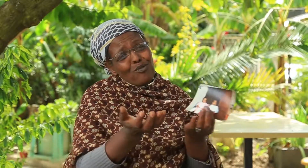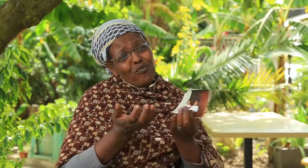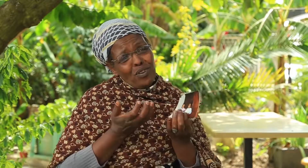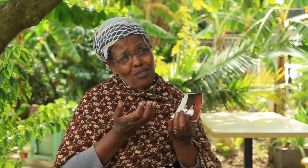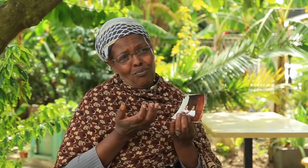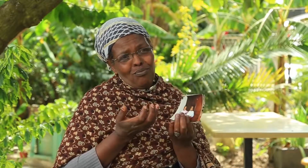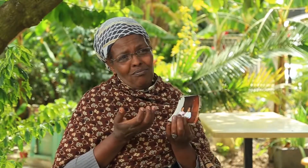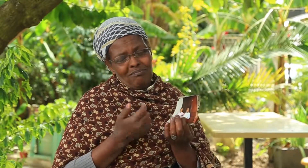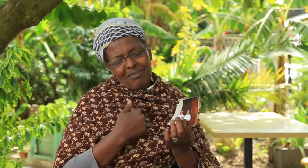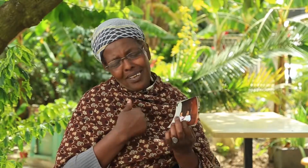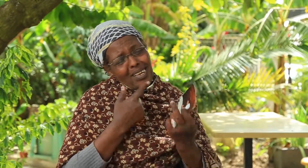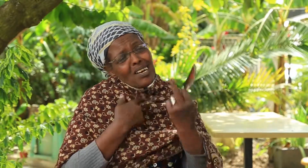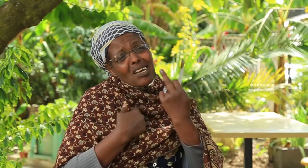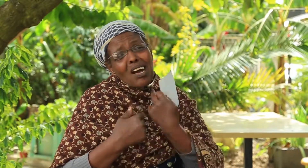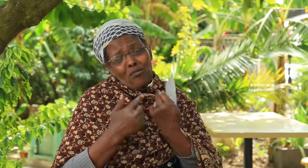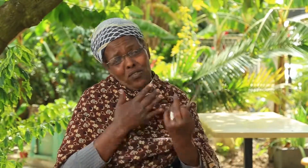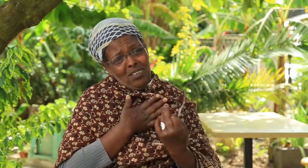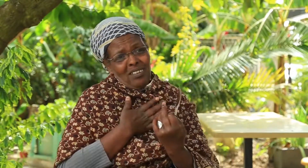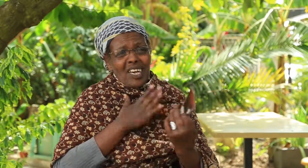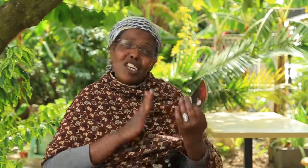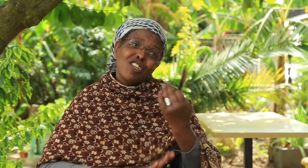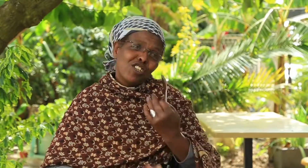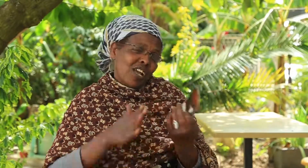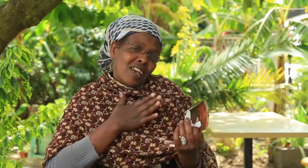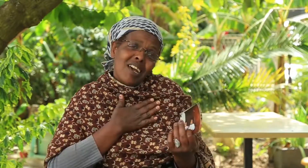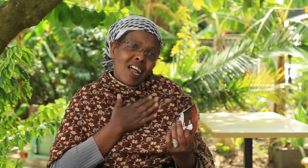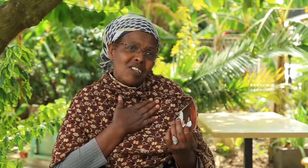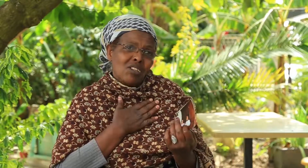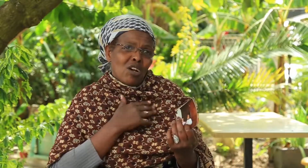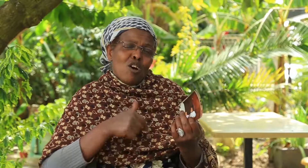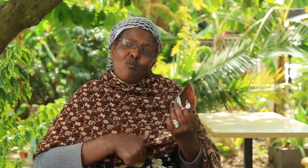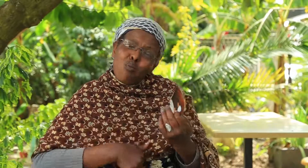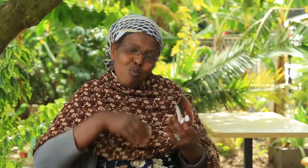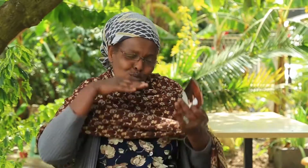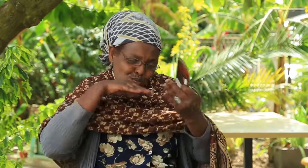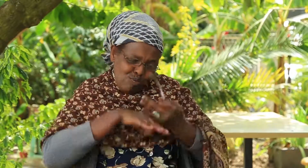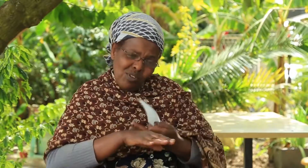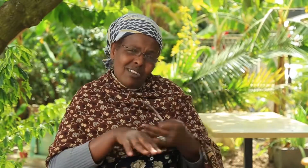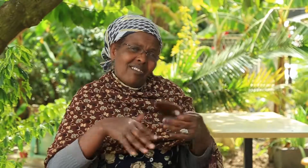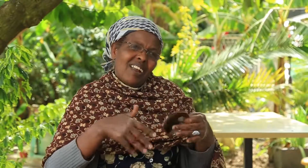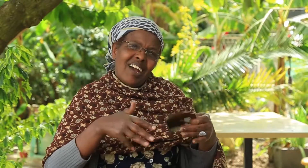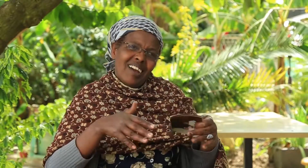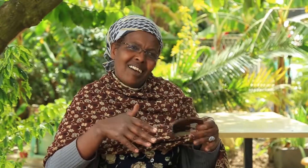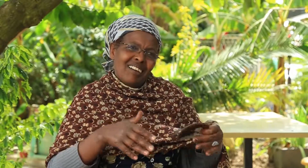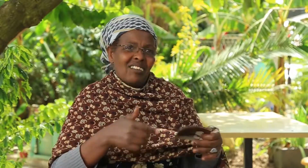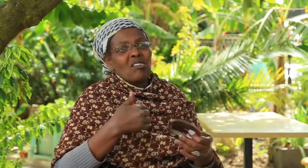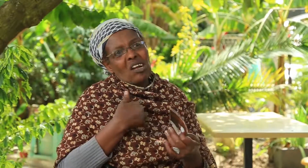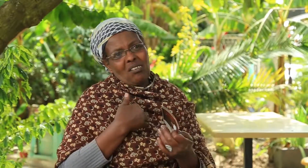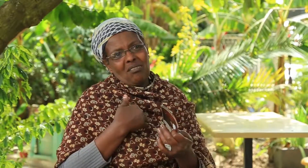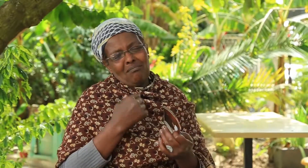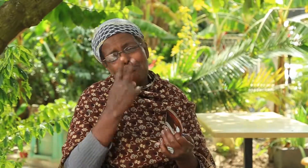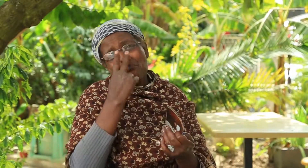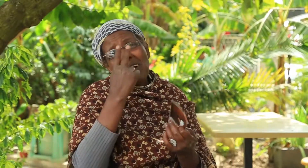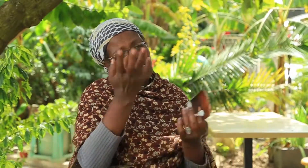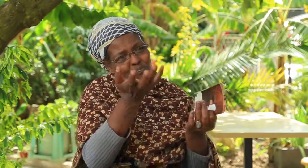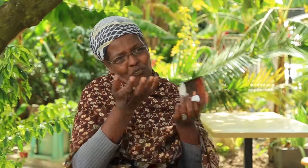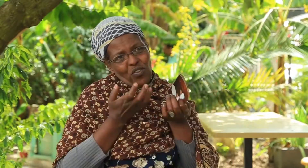I miss my children very much. I wanted to see them. When I think about them, I feel very